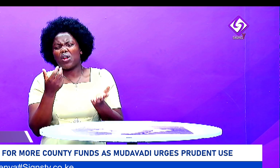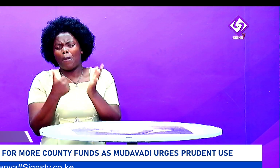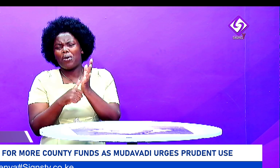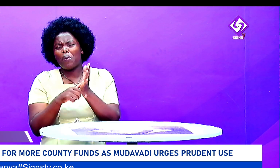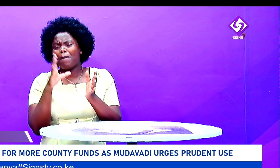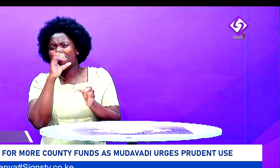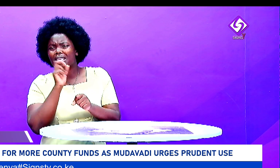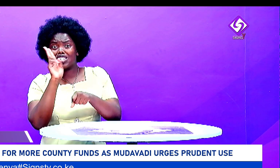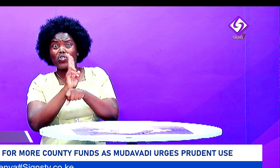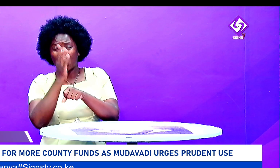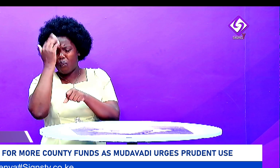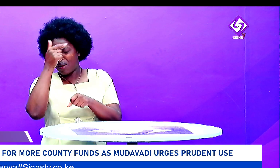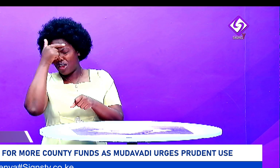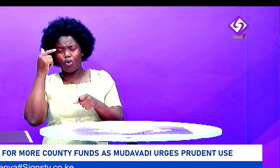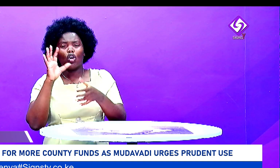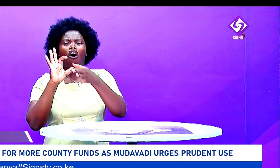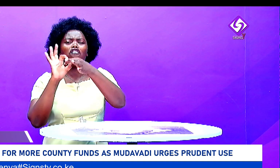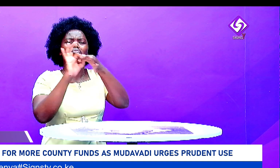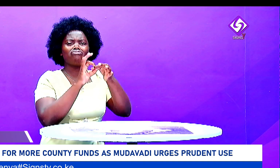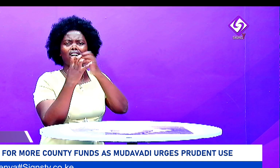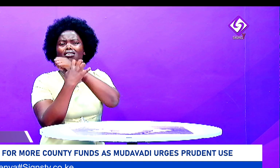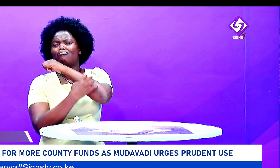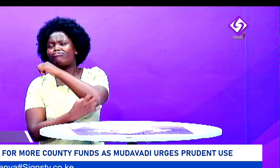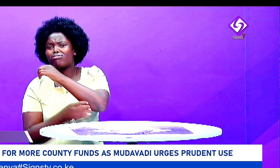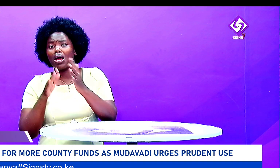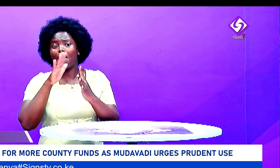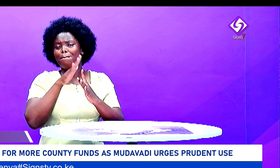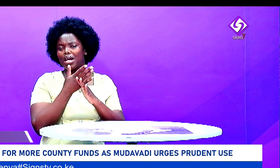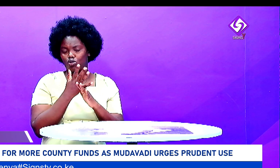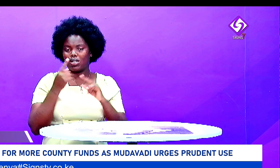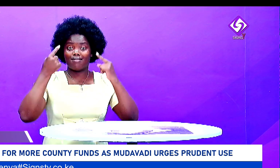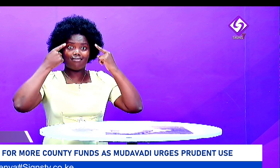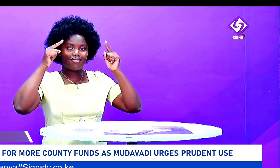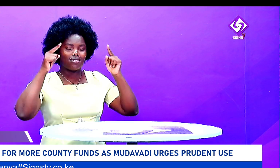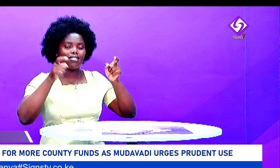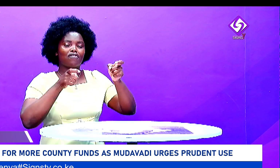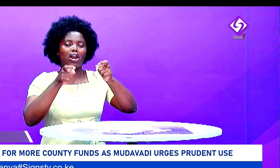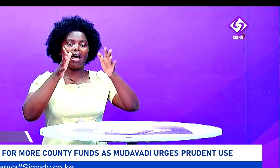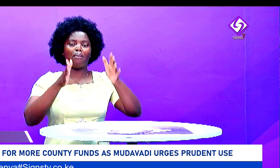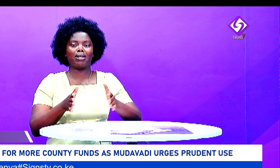poor coordination between the successive administrations.